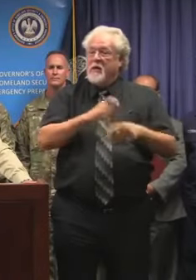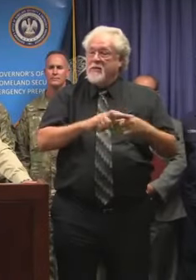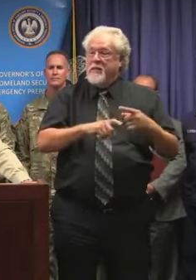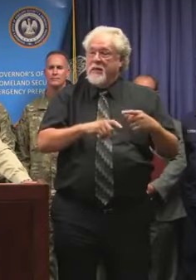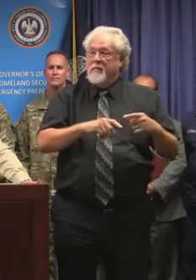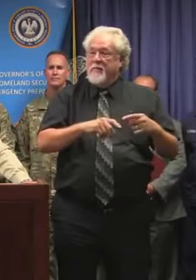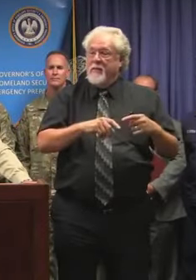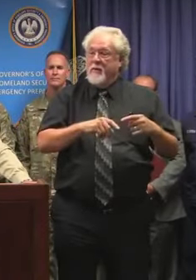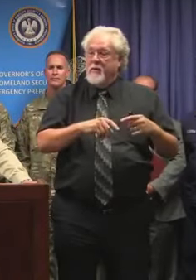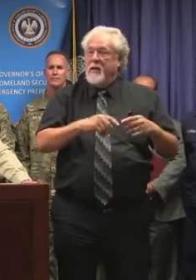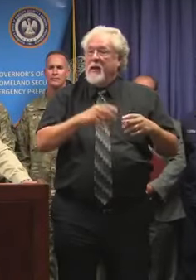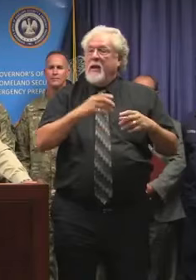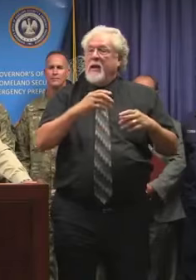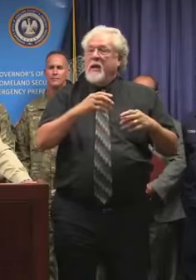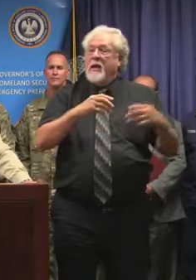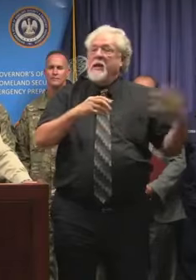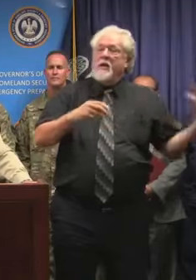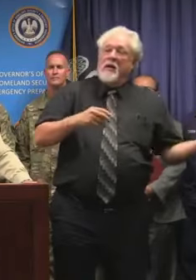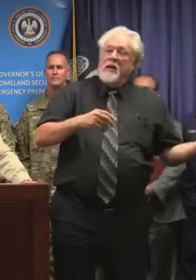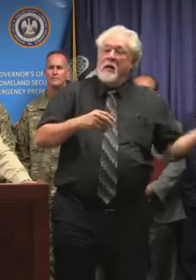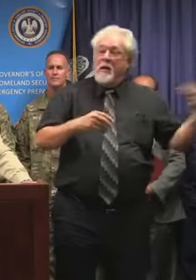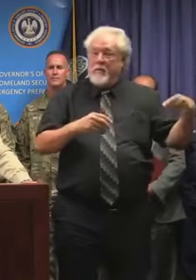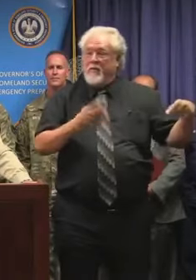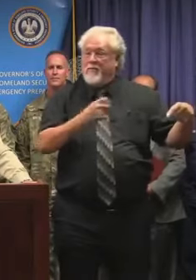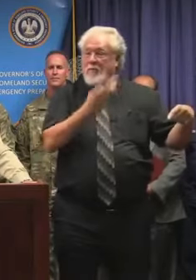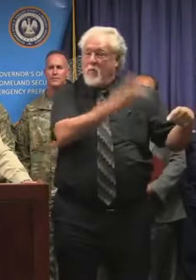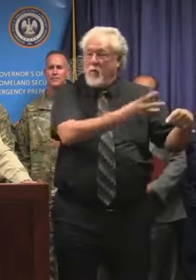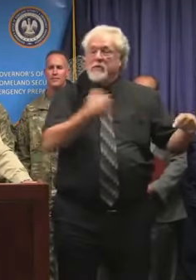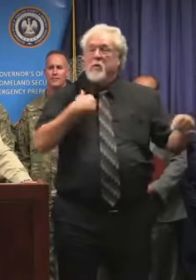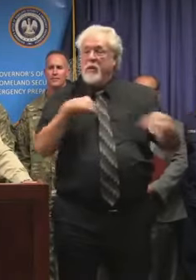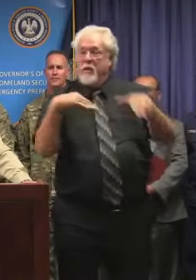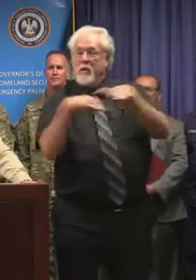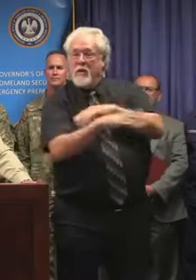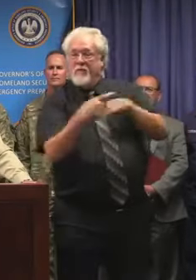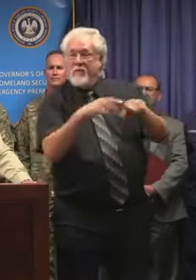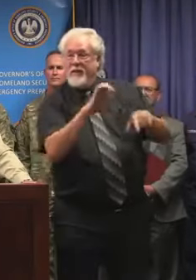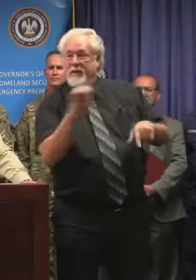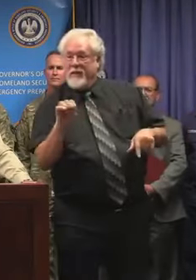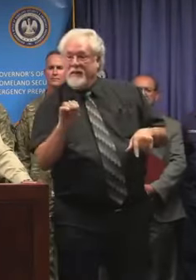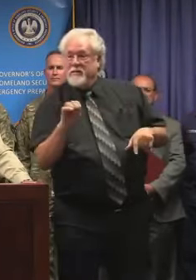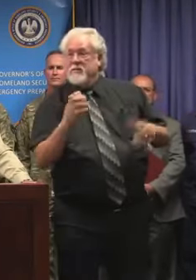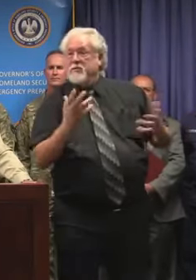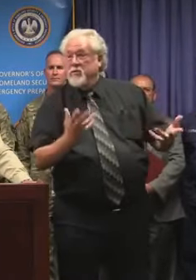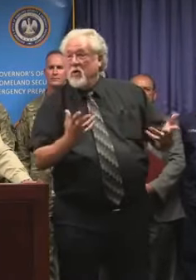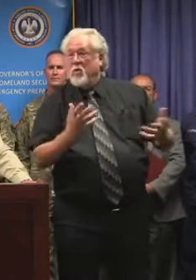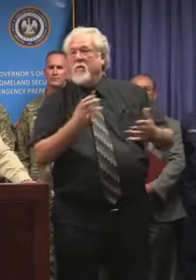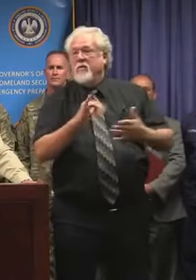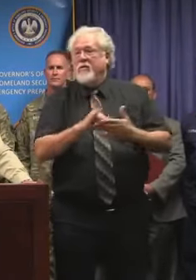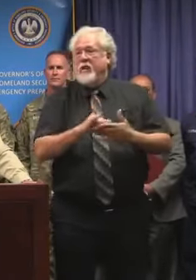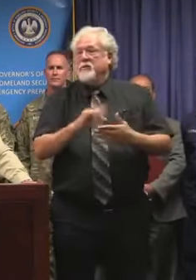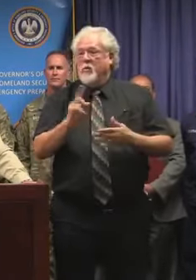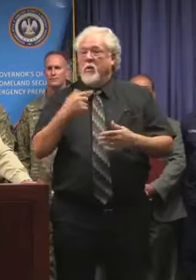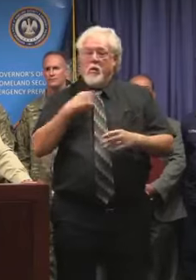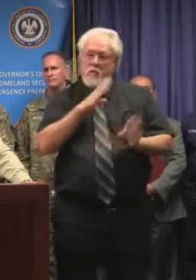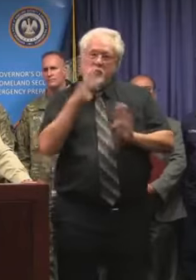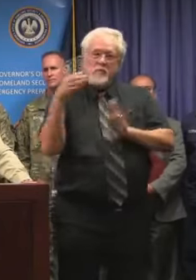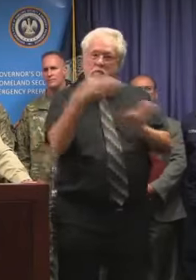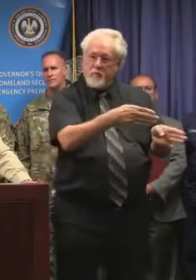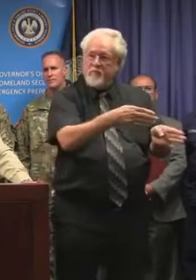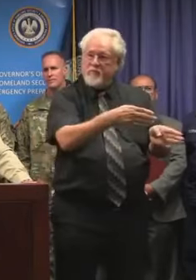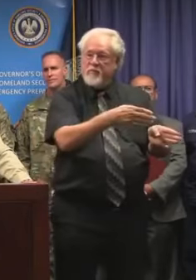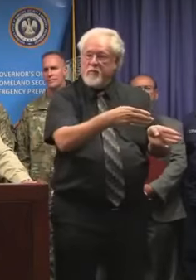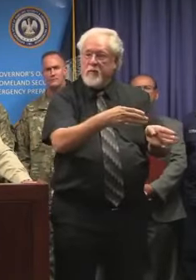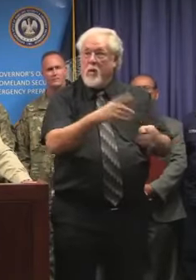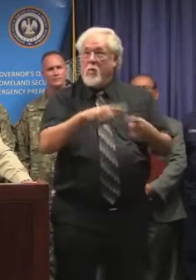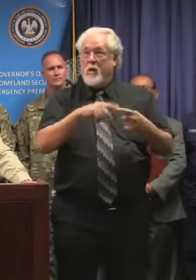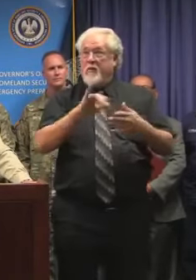into Lake Arthur from the west. We're able to access it more easily from the east. And so that's where we're going to be going as